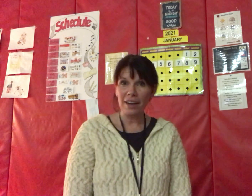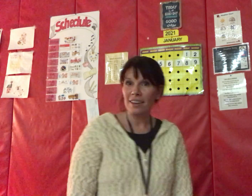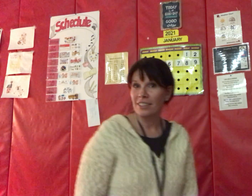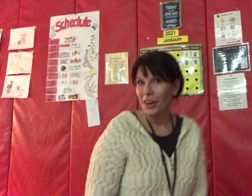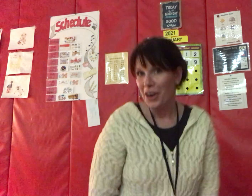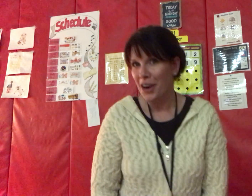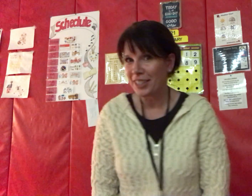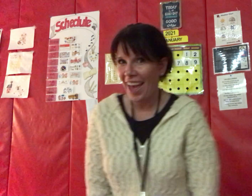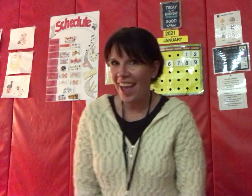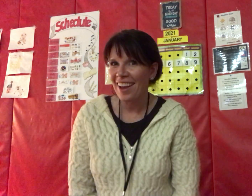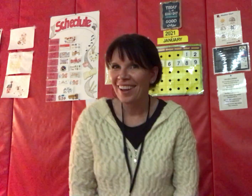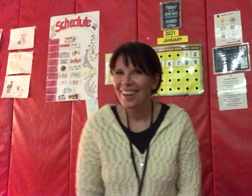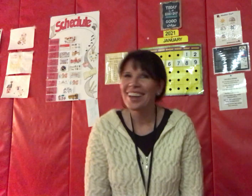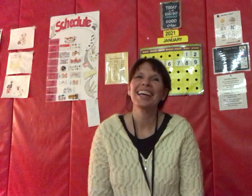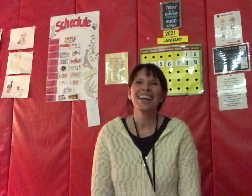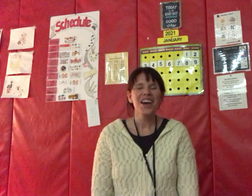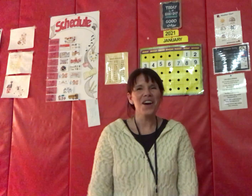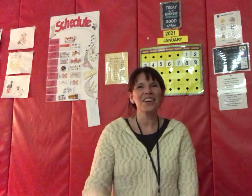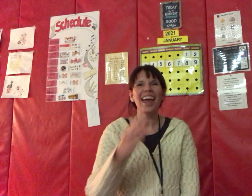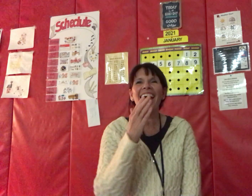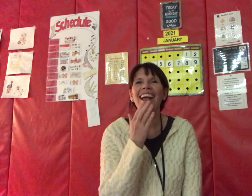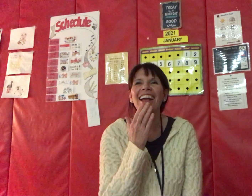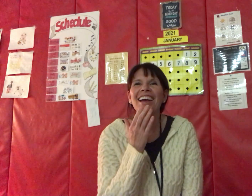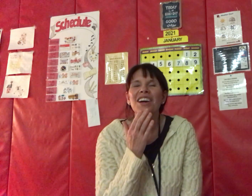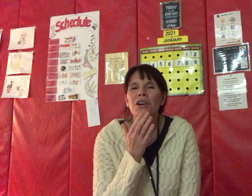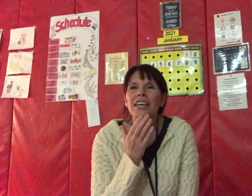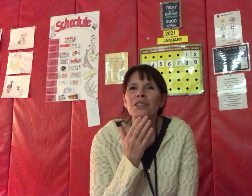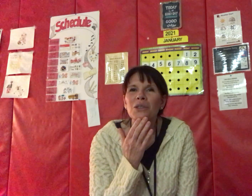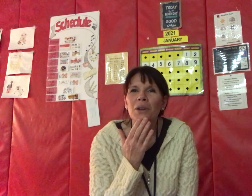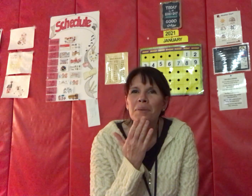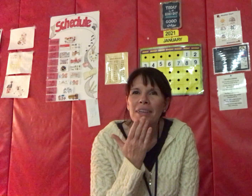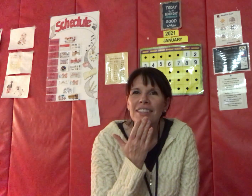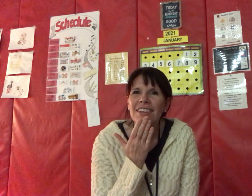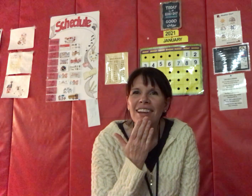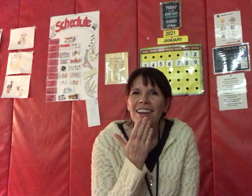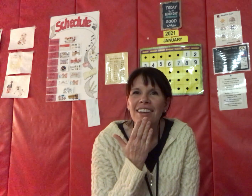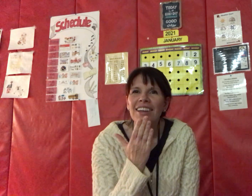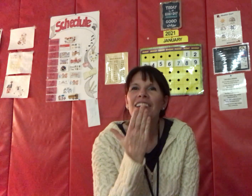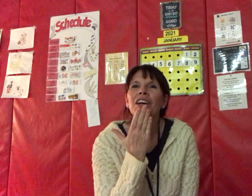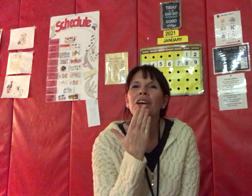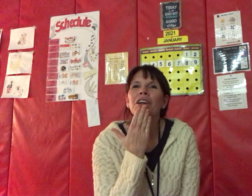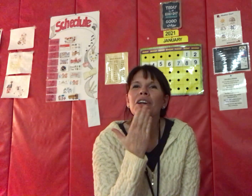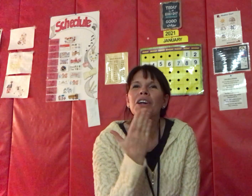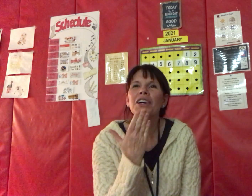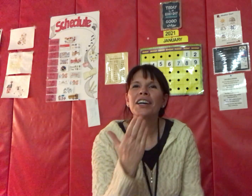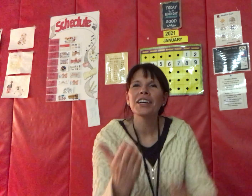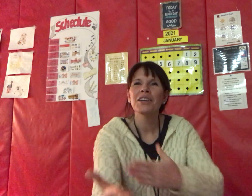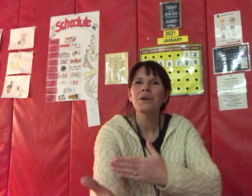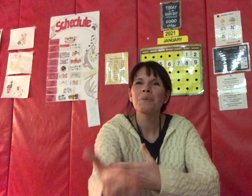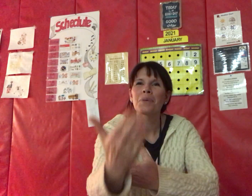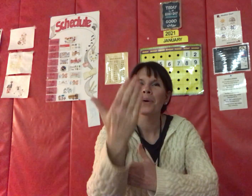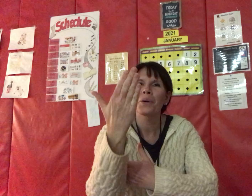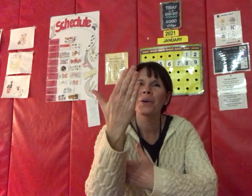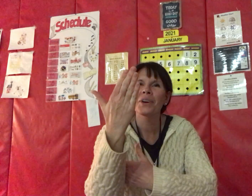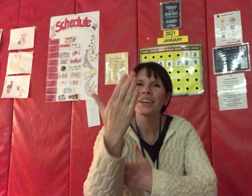to start our day? Okay, can you join me in singing? Good